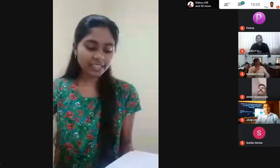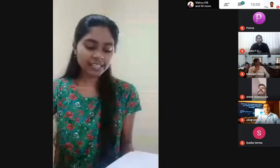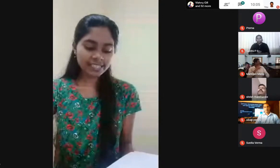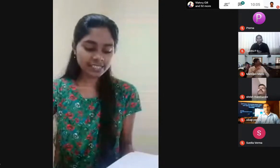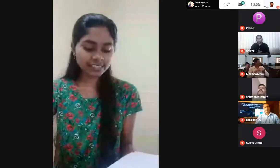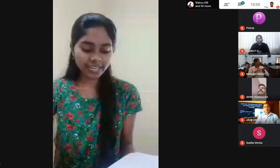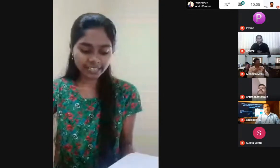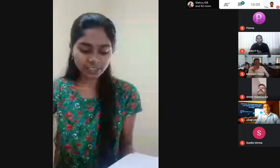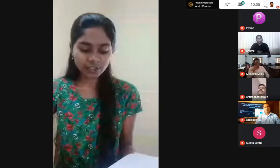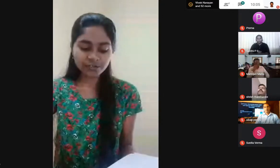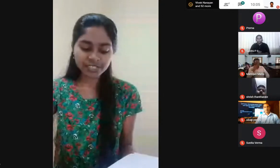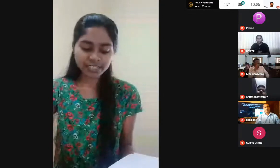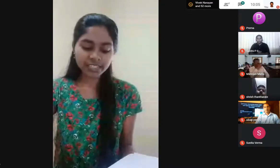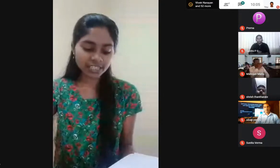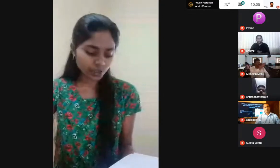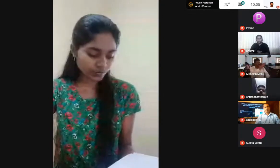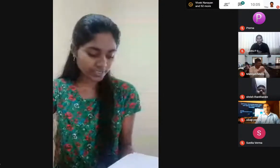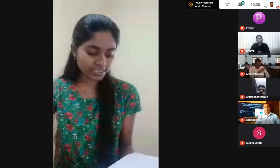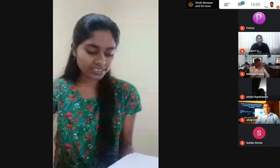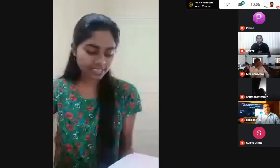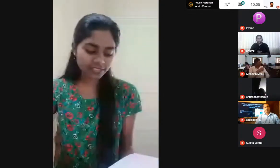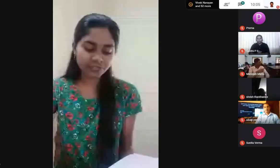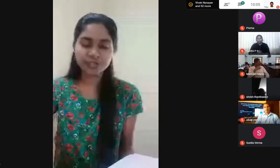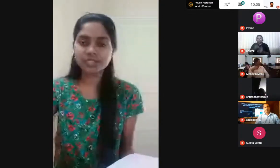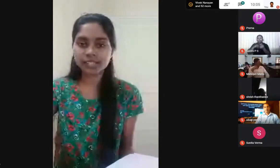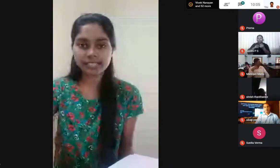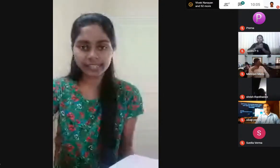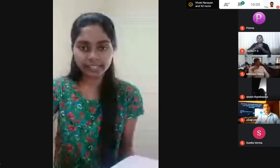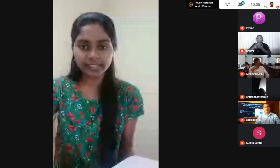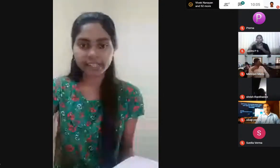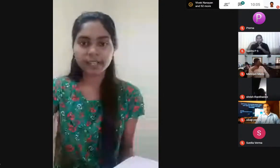He is the director of Shiga Eco Village and Futurized Academy.